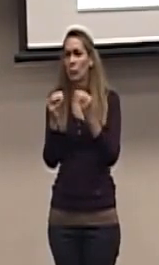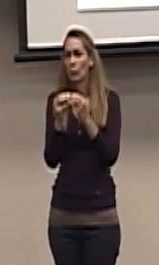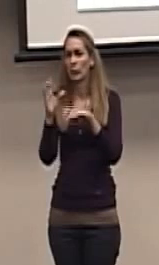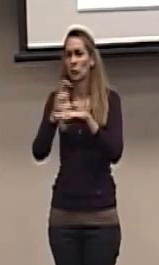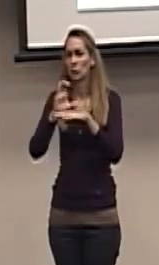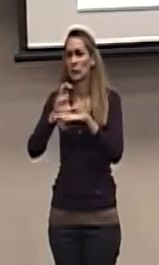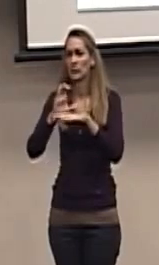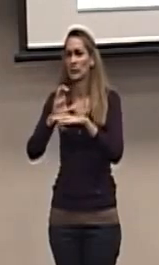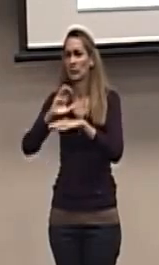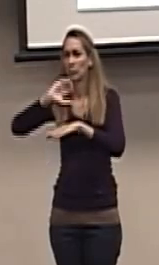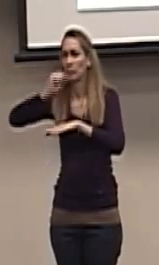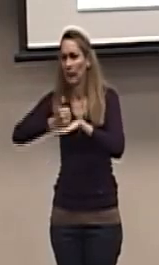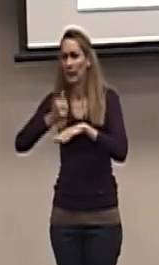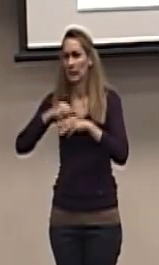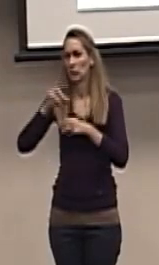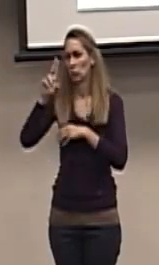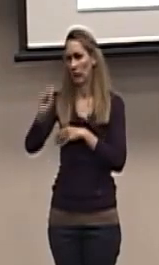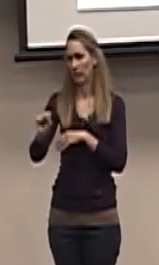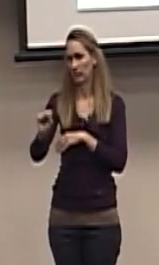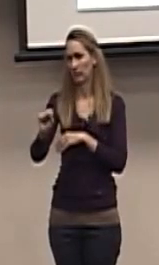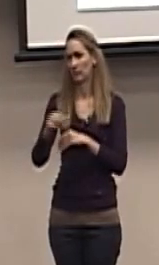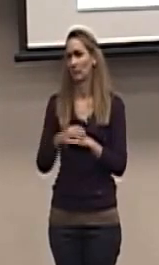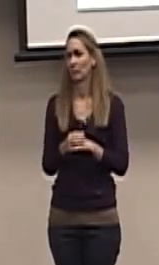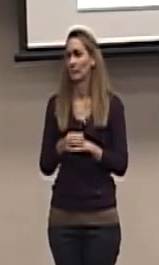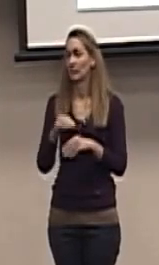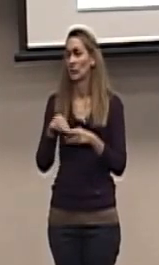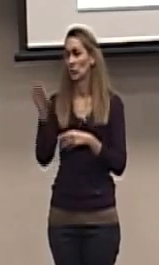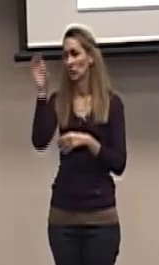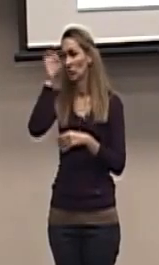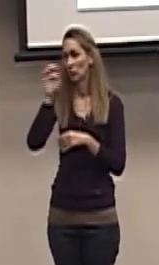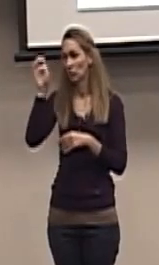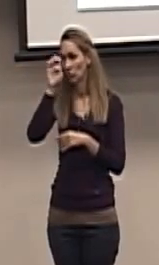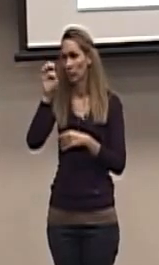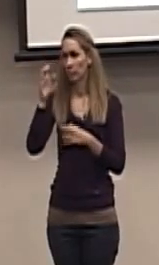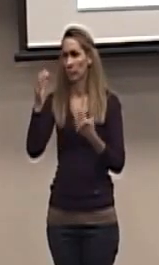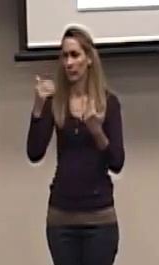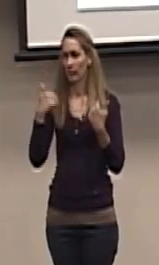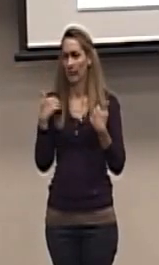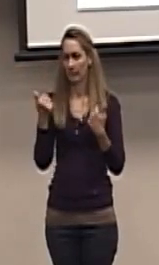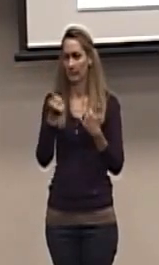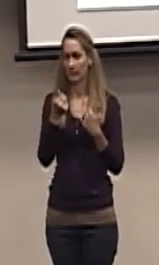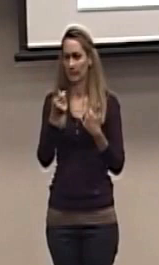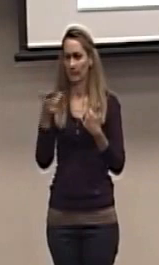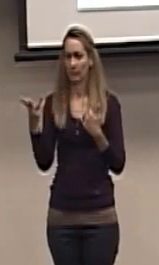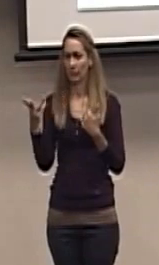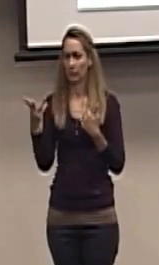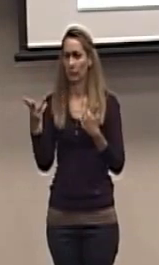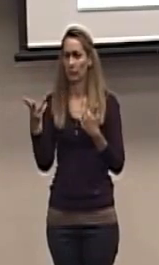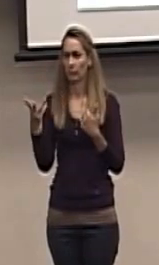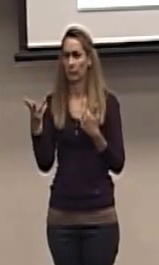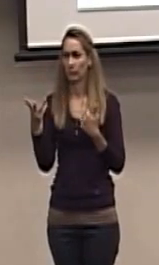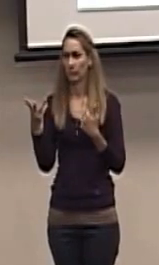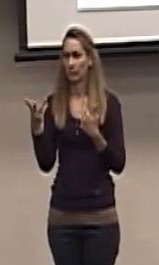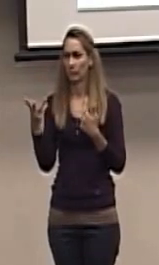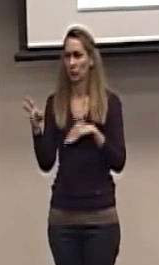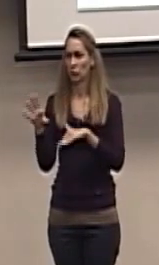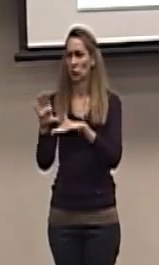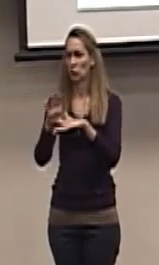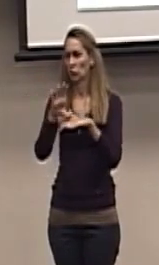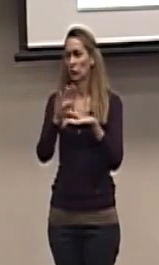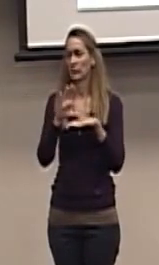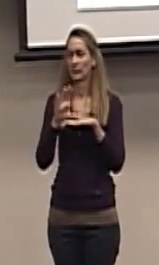America. You go to Europe, there are several places. We have Ghana Bible College students ministering in local